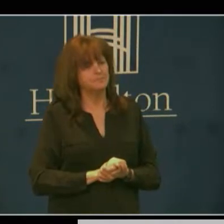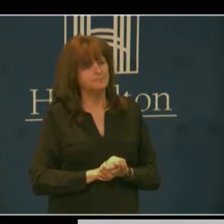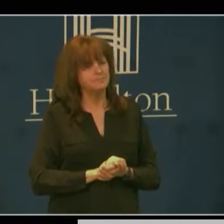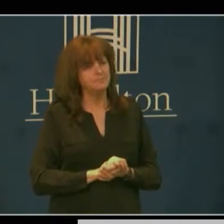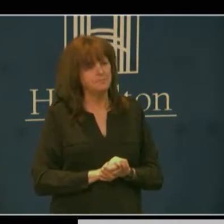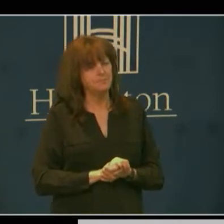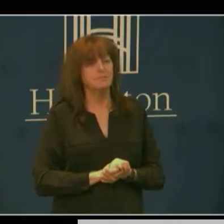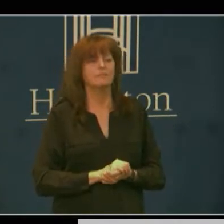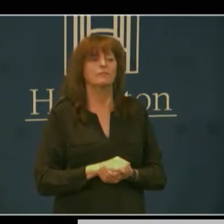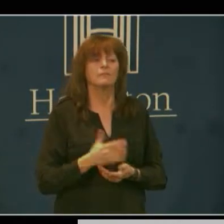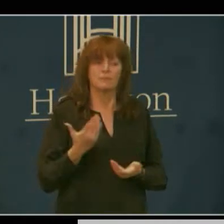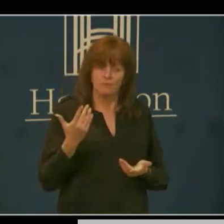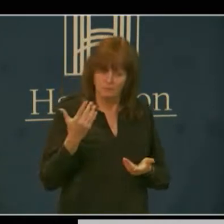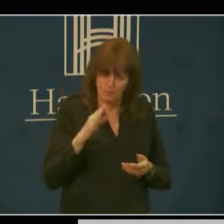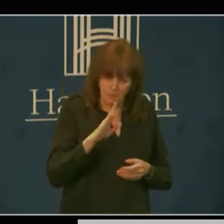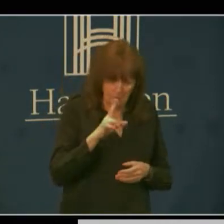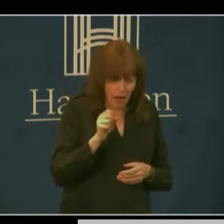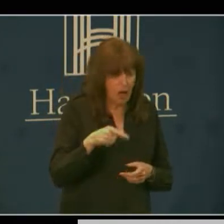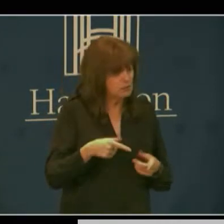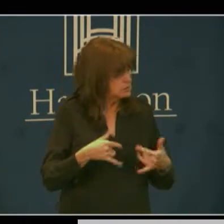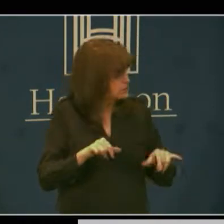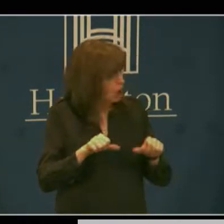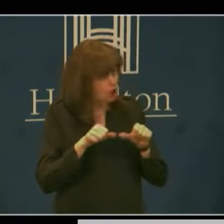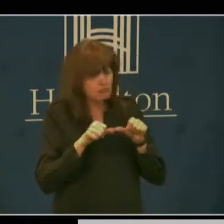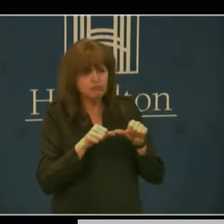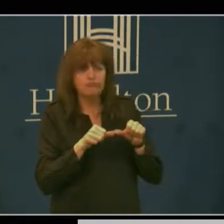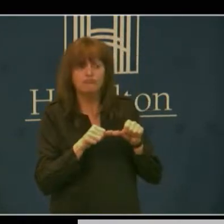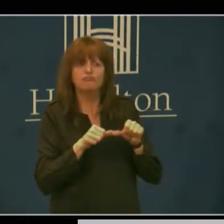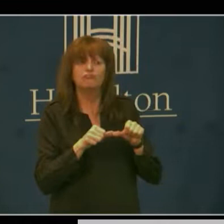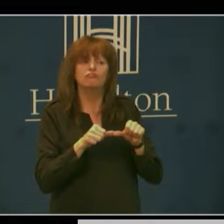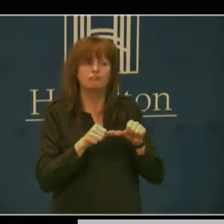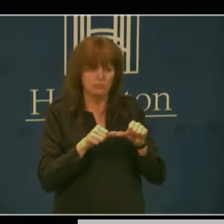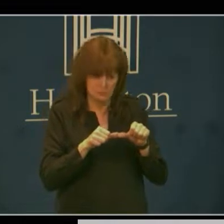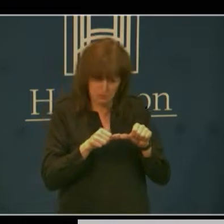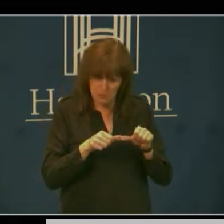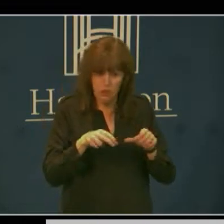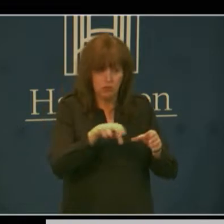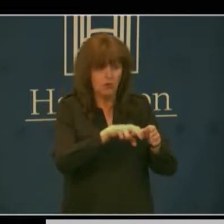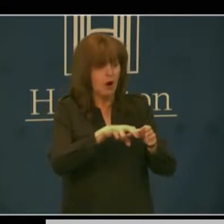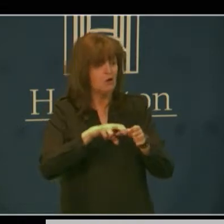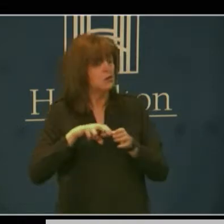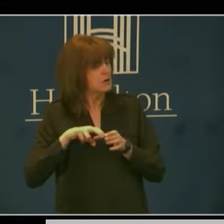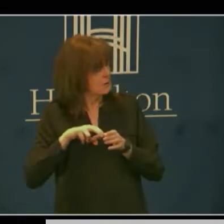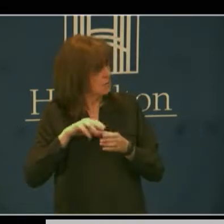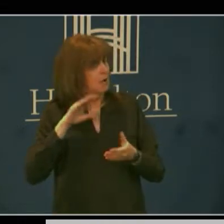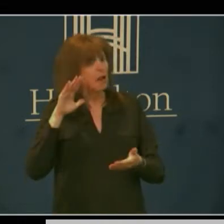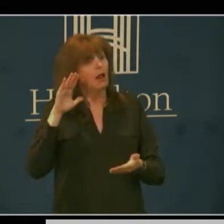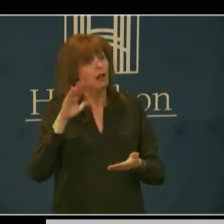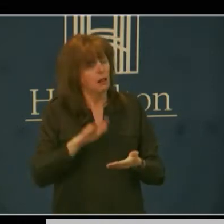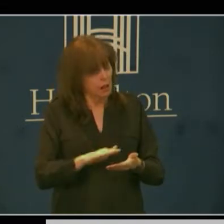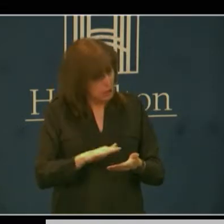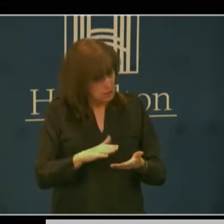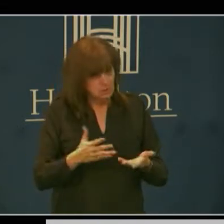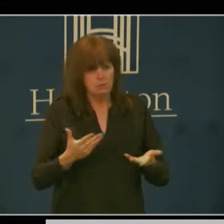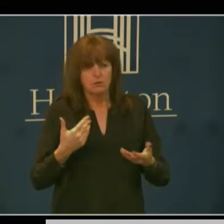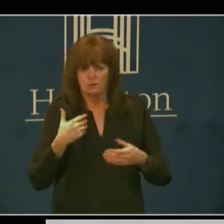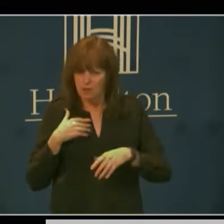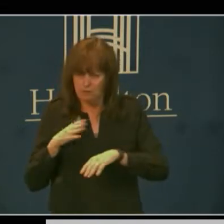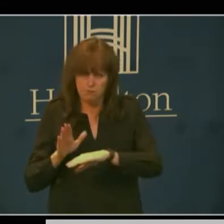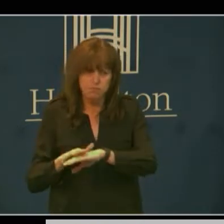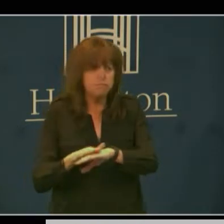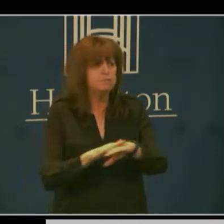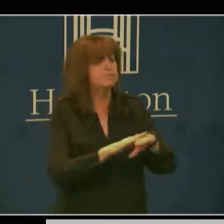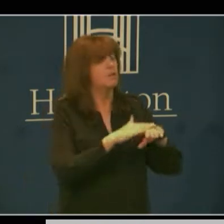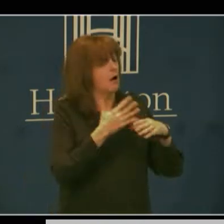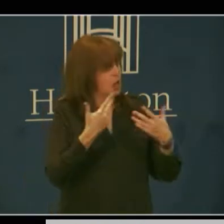used, although the volume is significantly down. We ask the public not to joyride on transit. It is